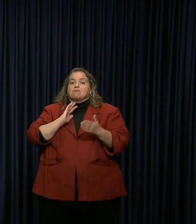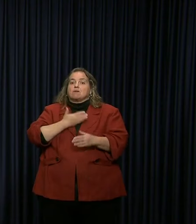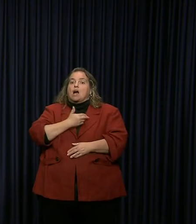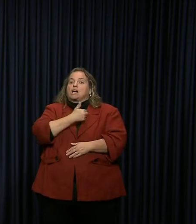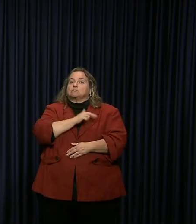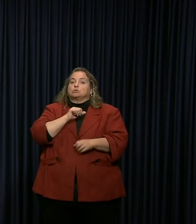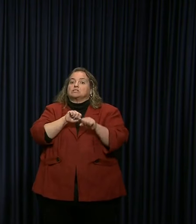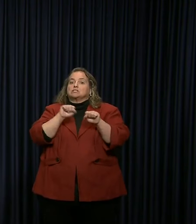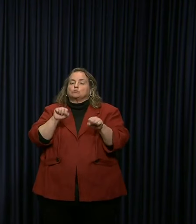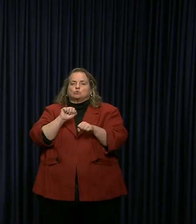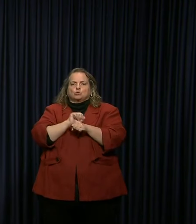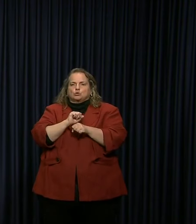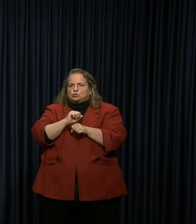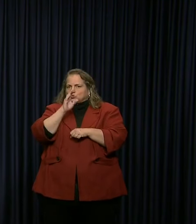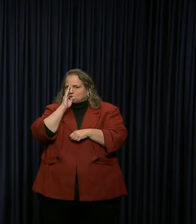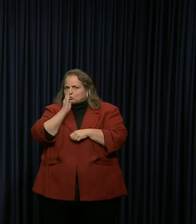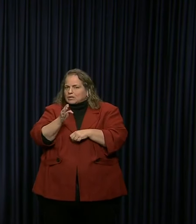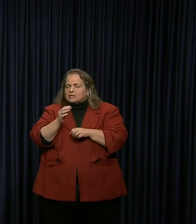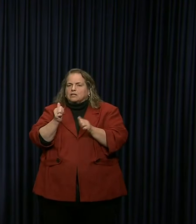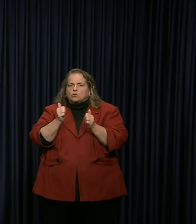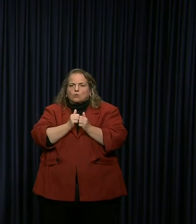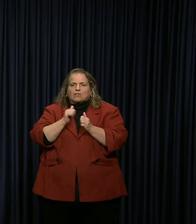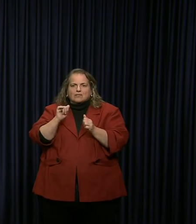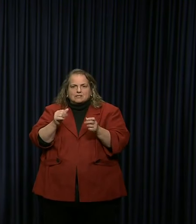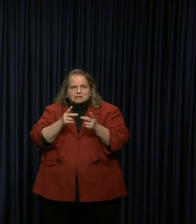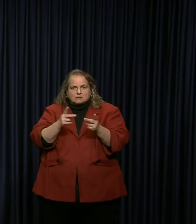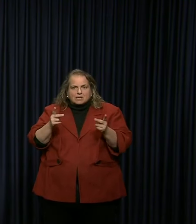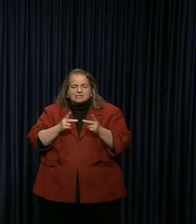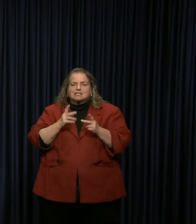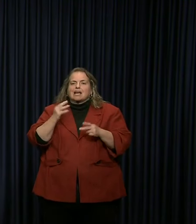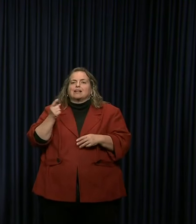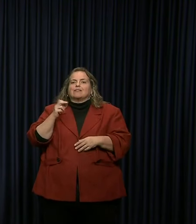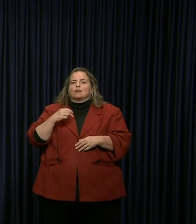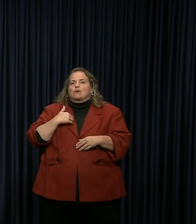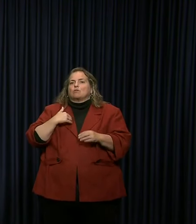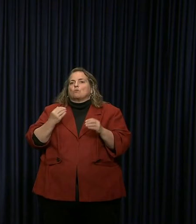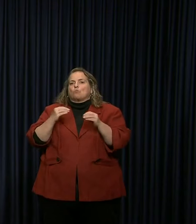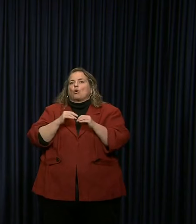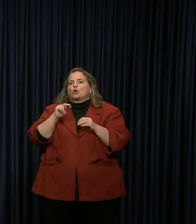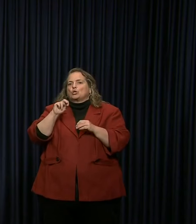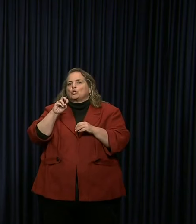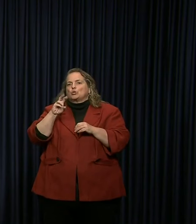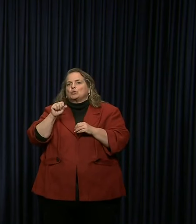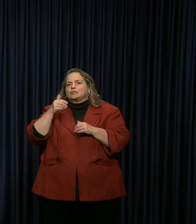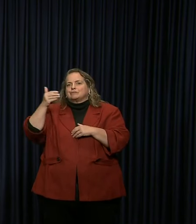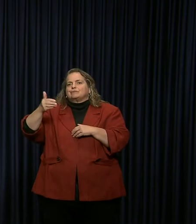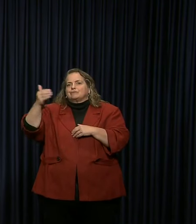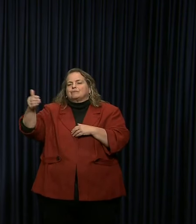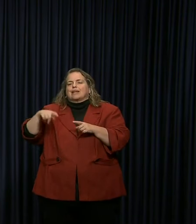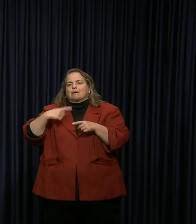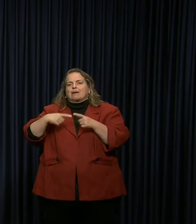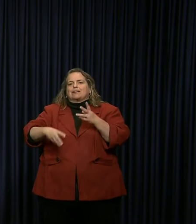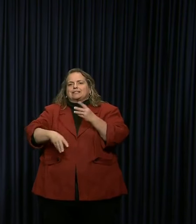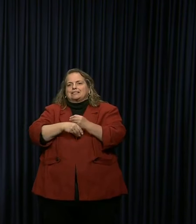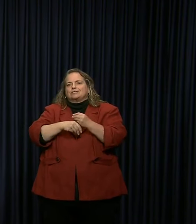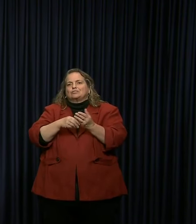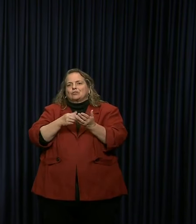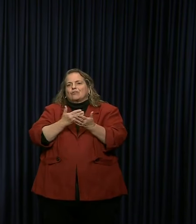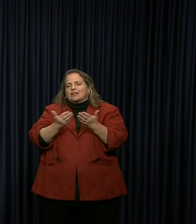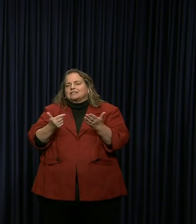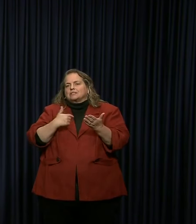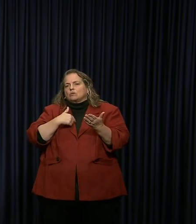systems working directly with these facilities, and then we're going to have some more news in the coming days about additional steps